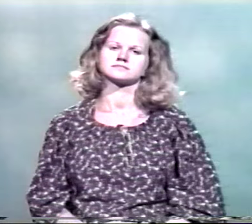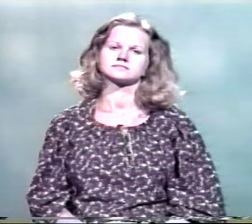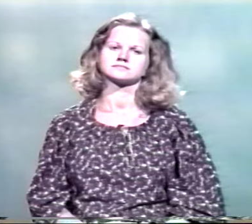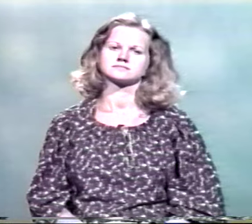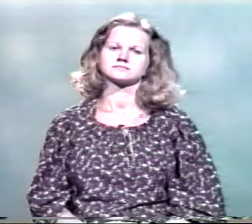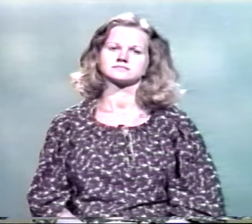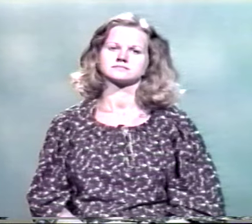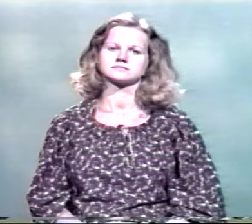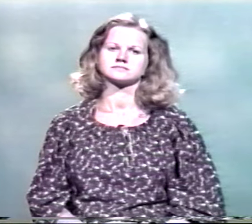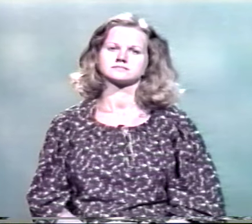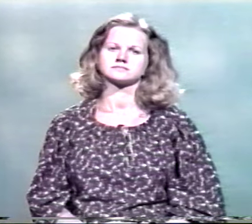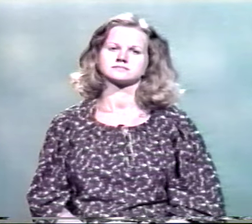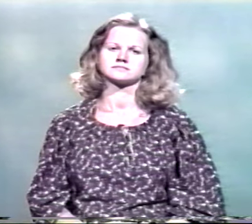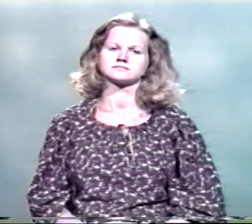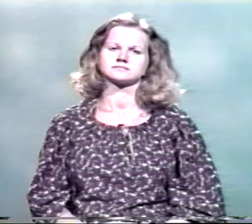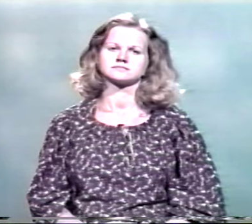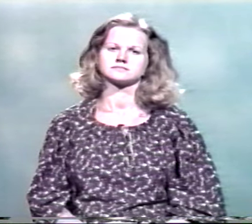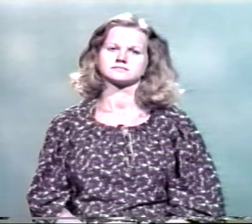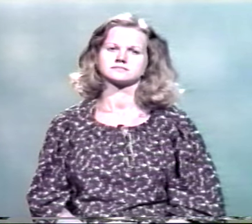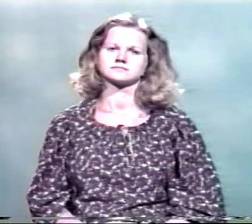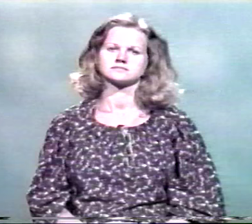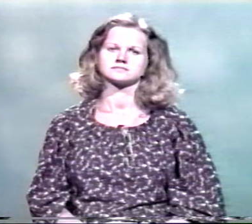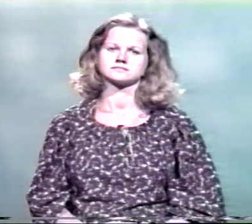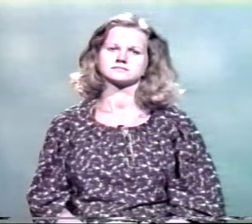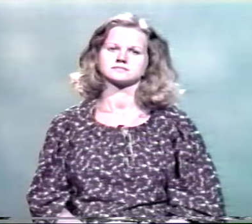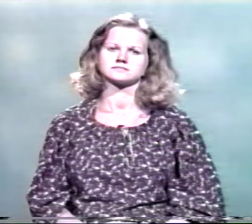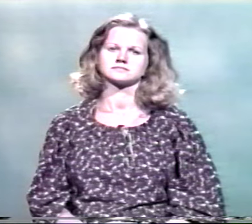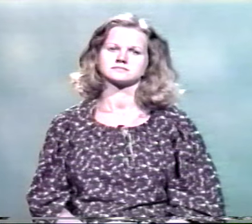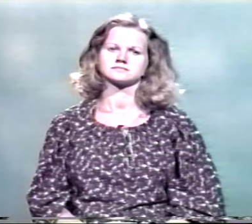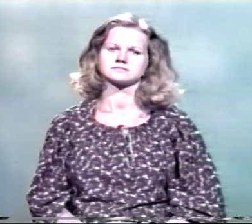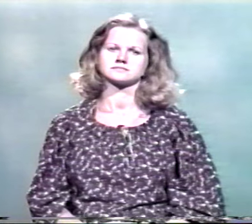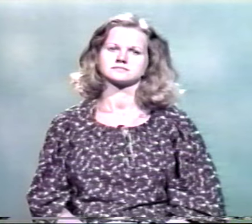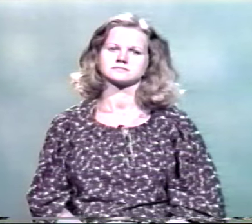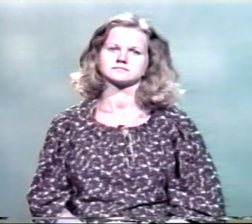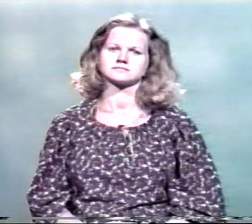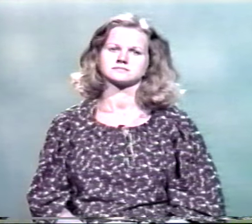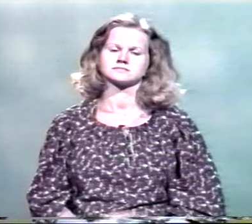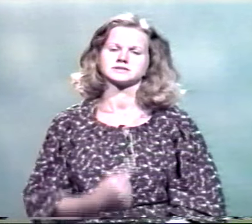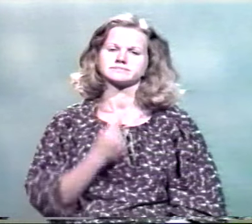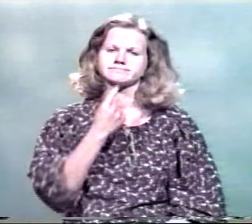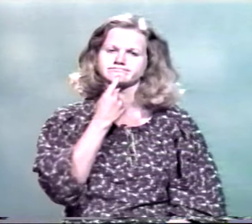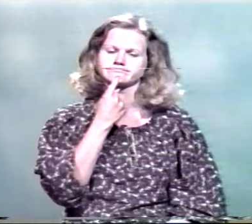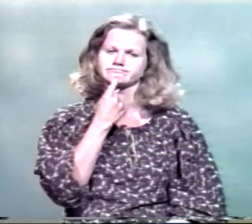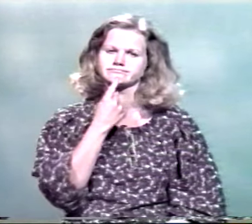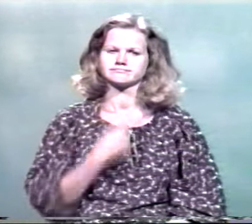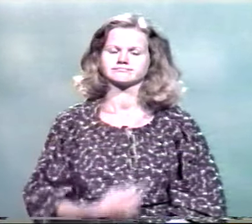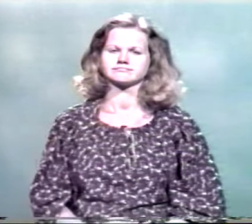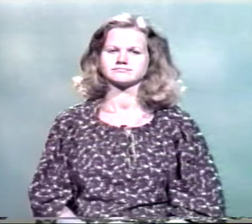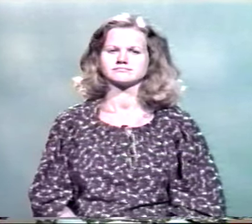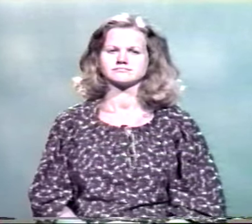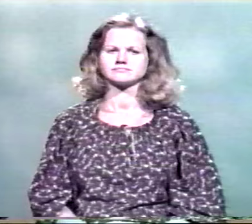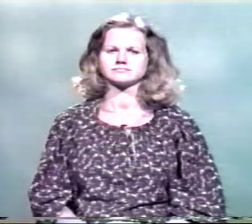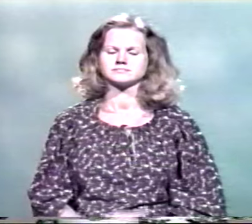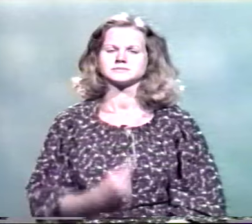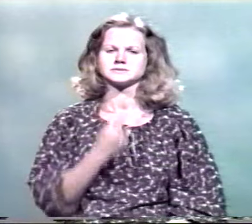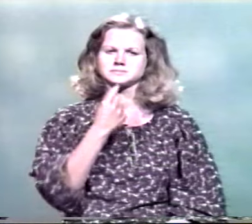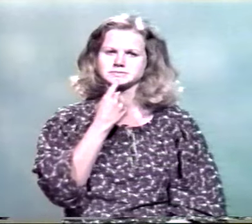To miss. This sign refers to the emotion of missing someone or something. To miss.